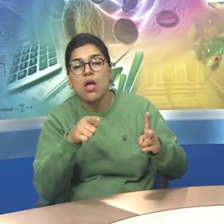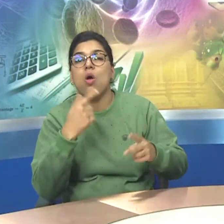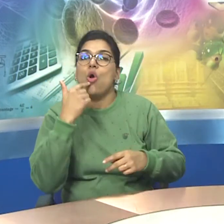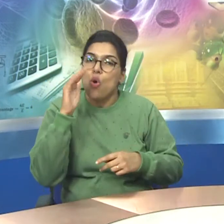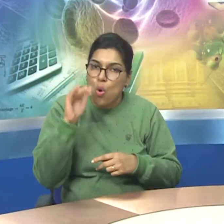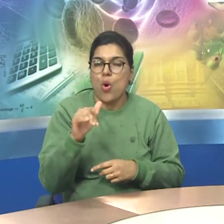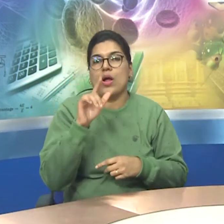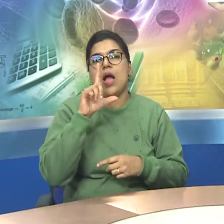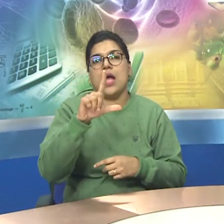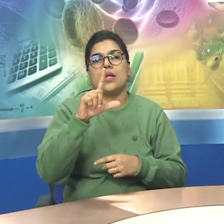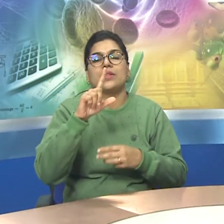leisure.